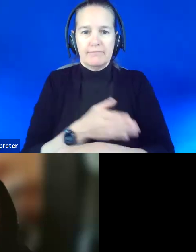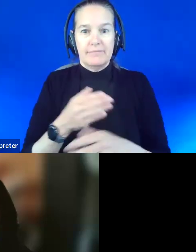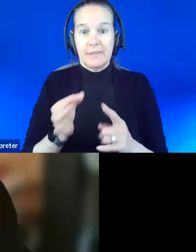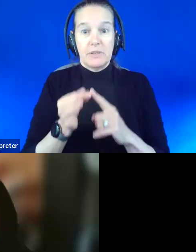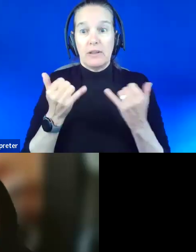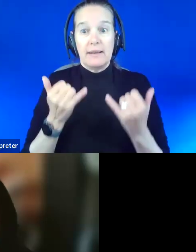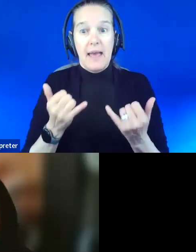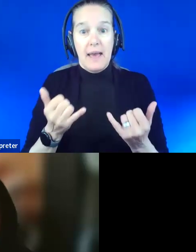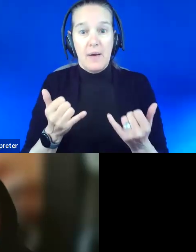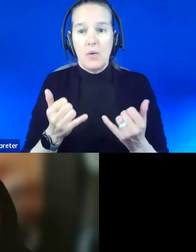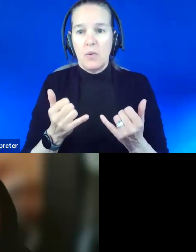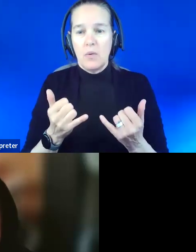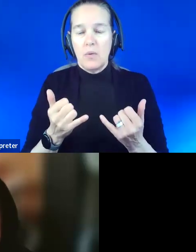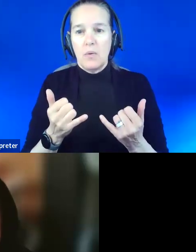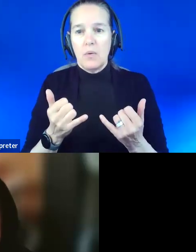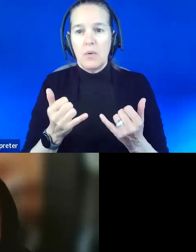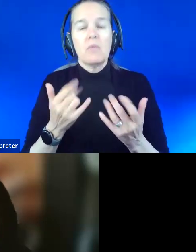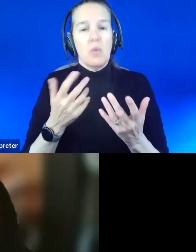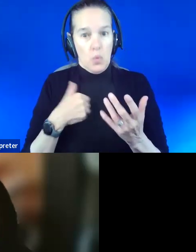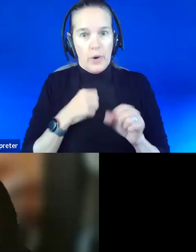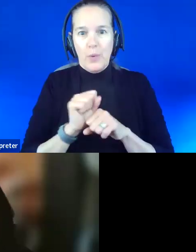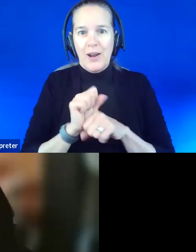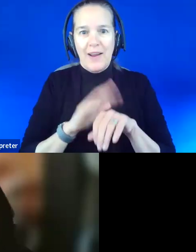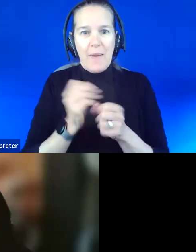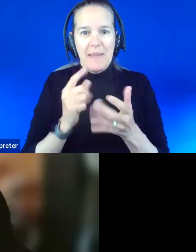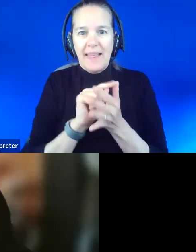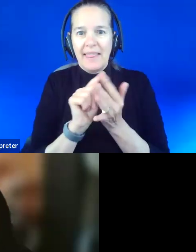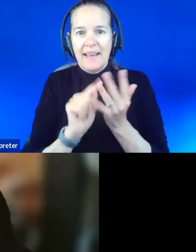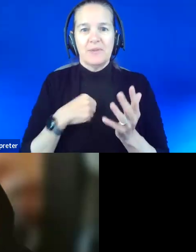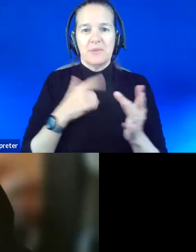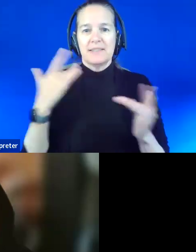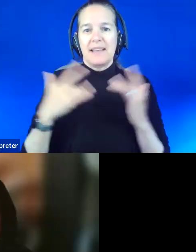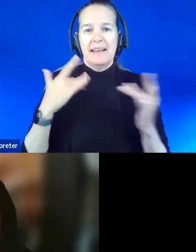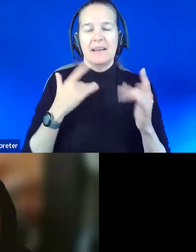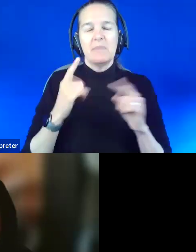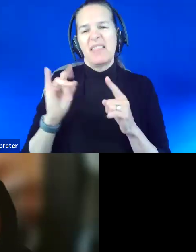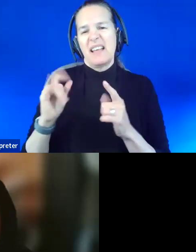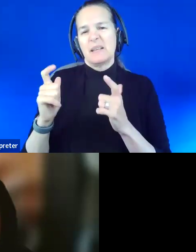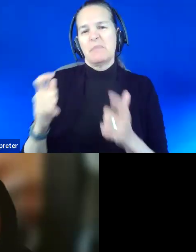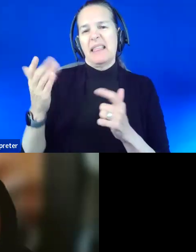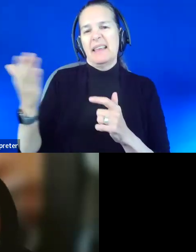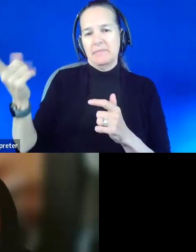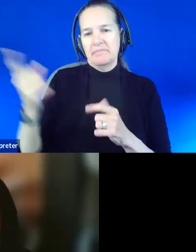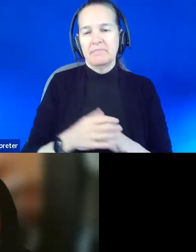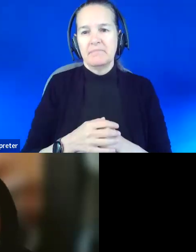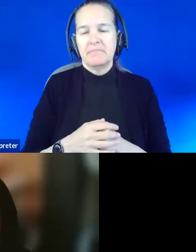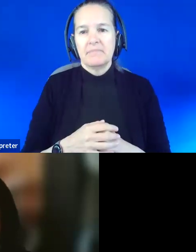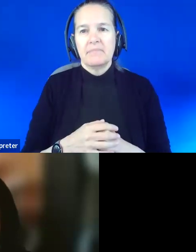There's a lot of things that we're working on and excited about, but that's the biggest thing. We've always connected on